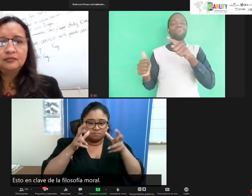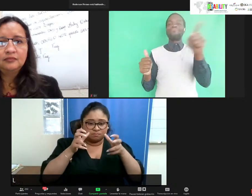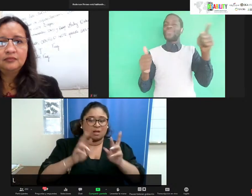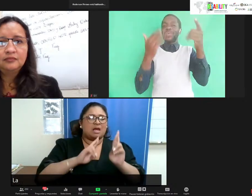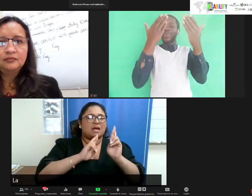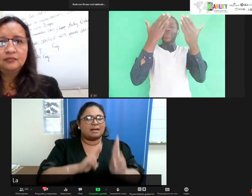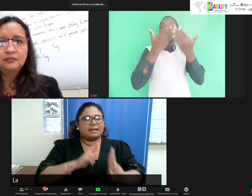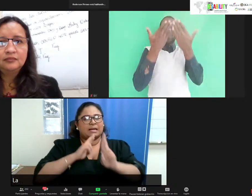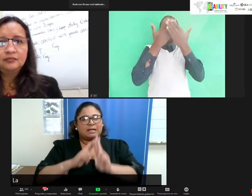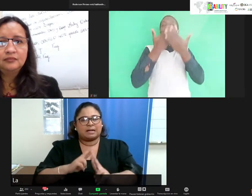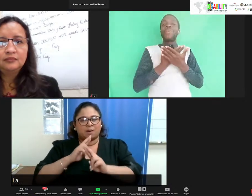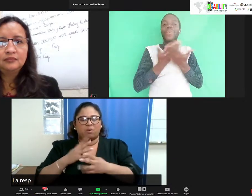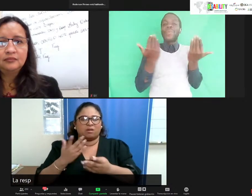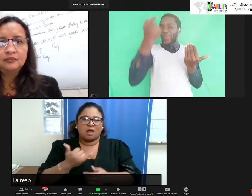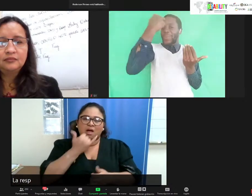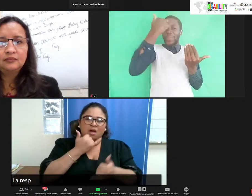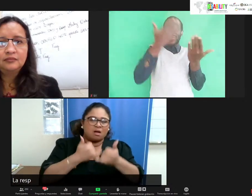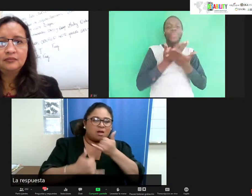is